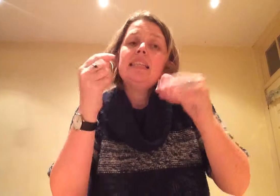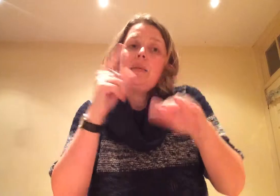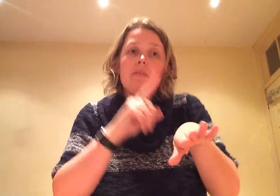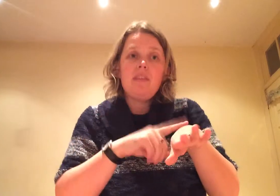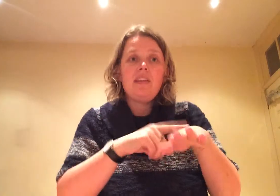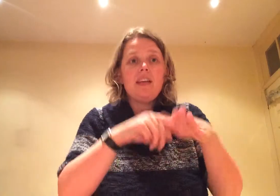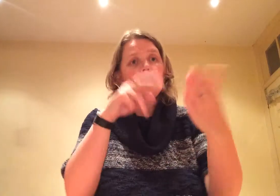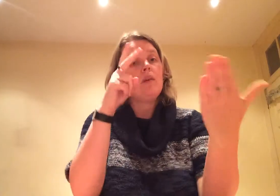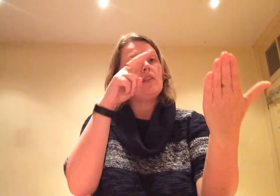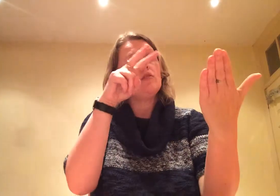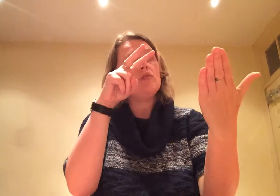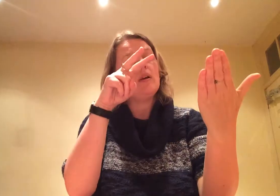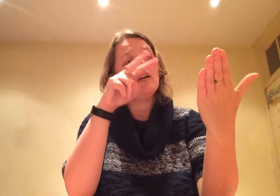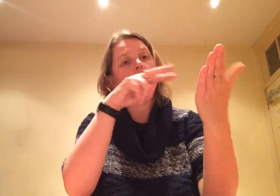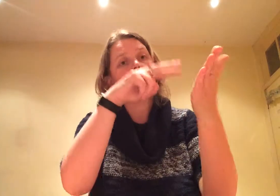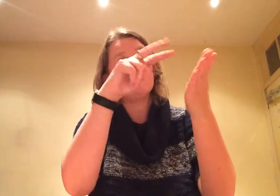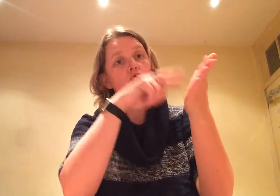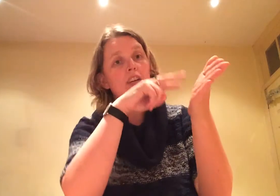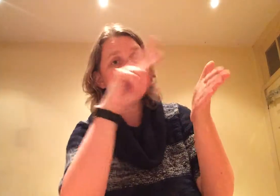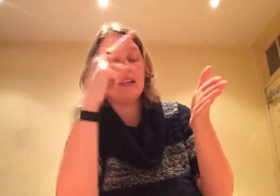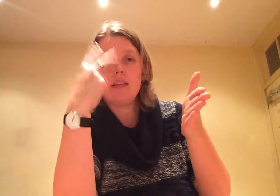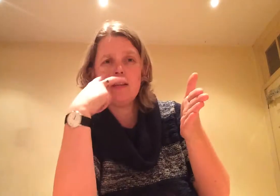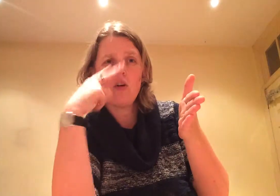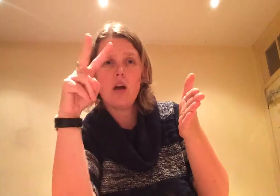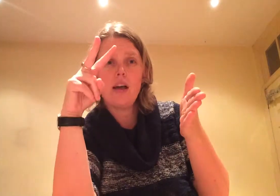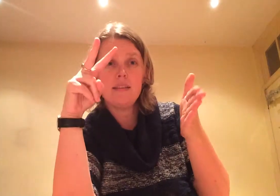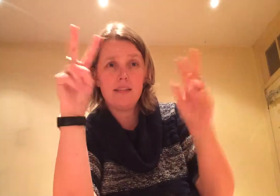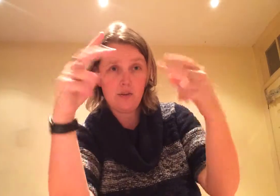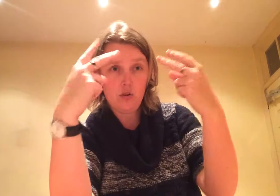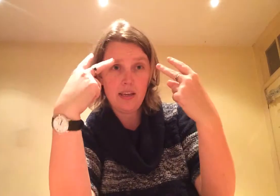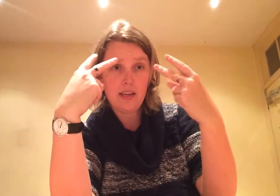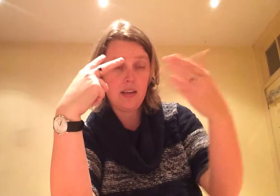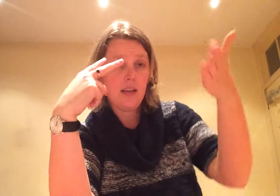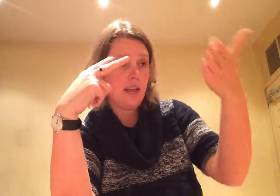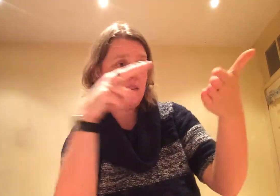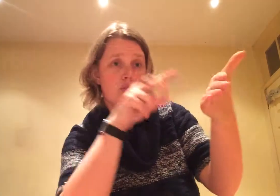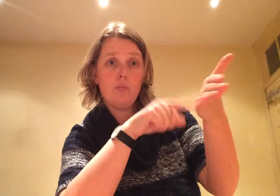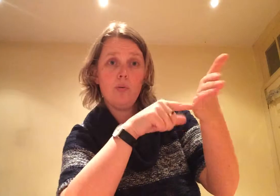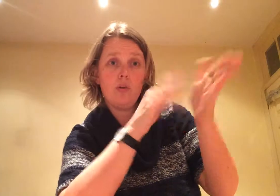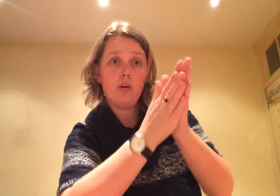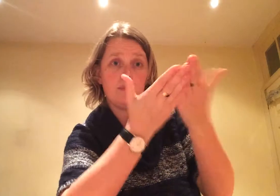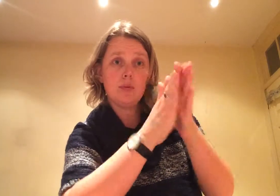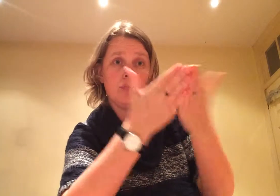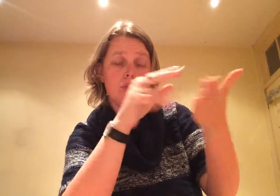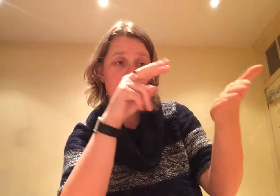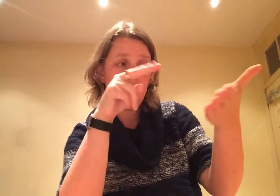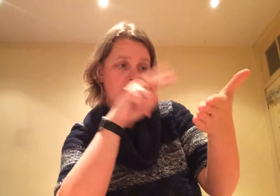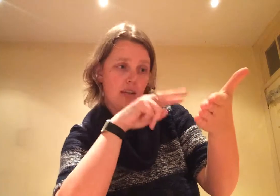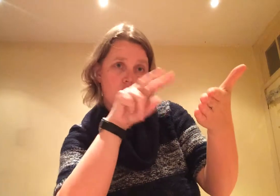Some of the things you might do. Reading. Now these are your eyes, like looking, and this is your book, and you